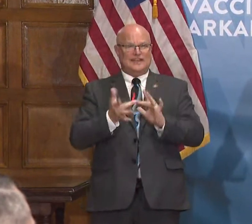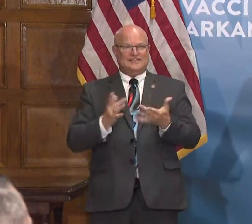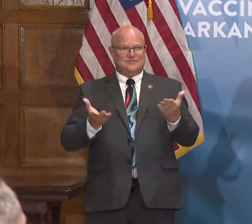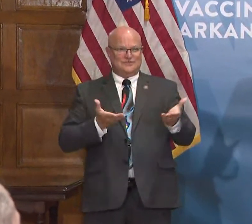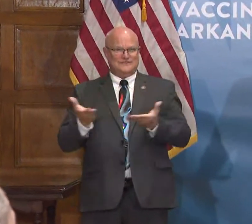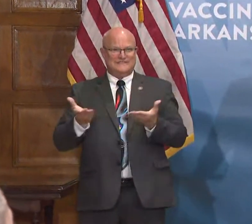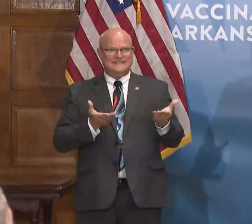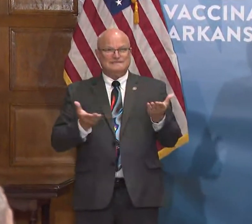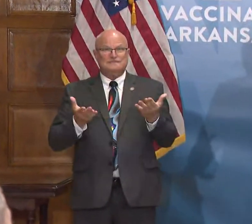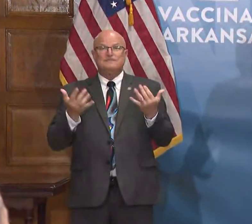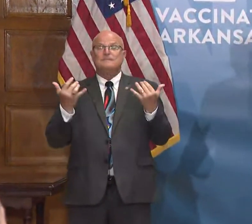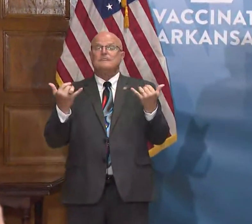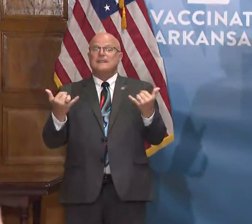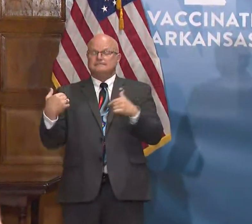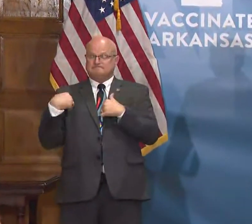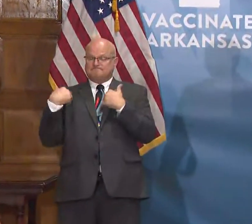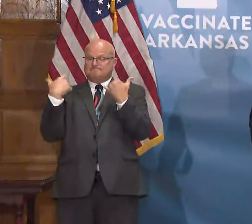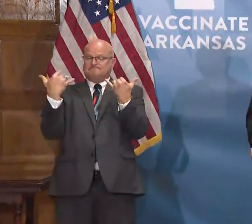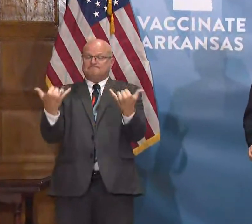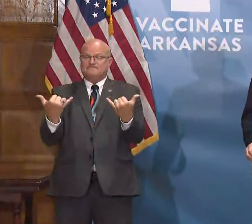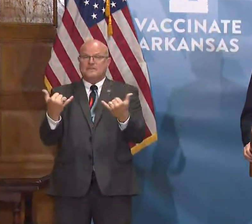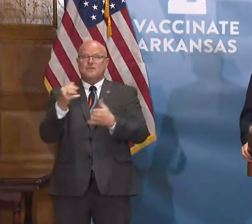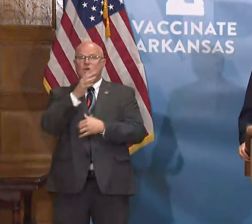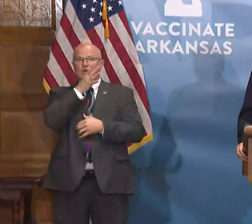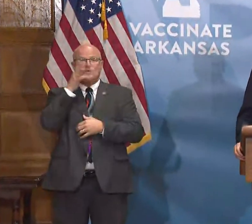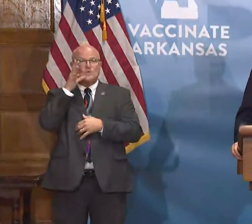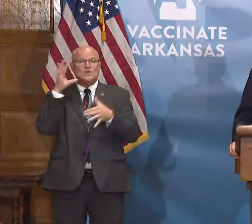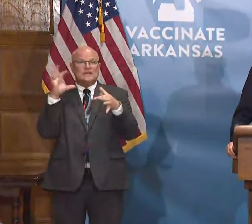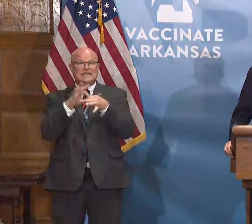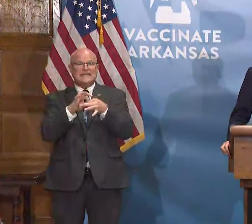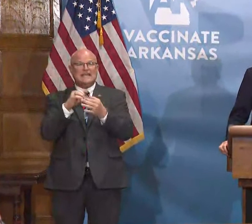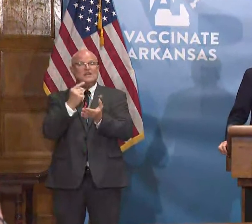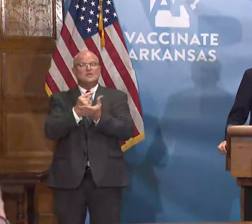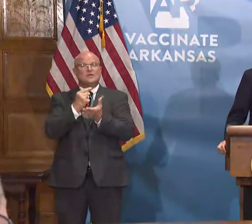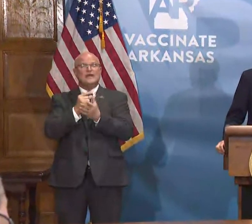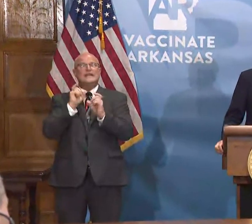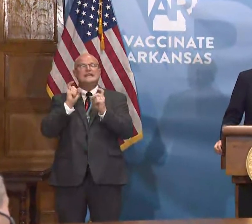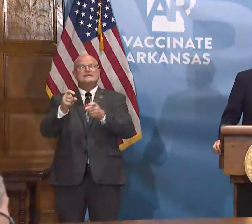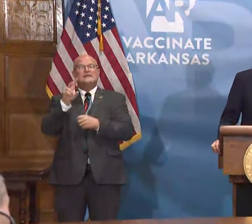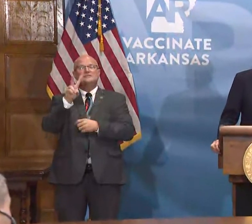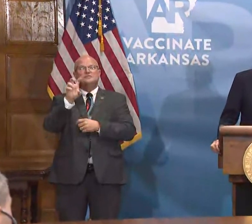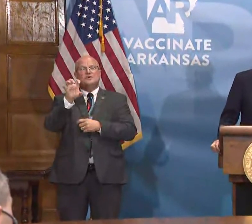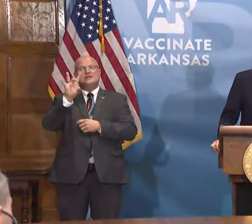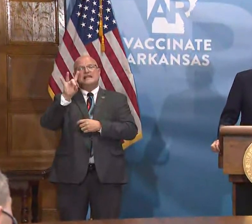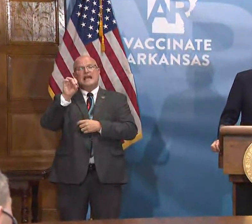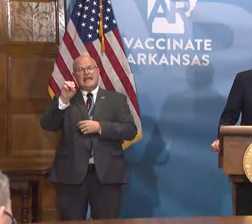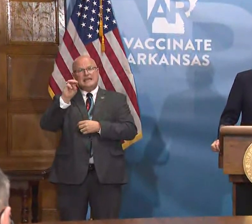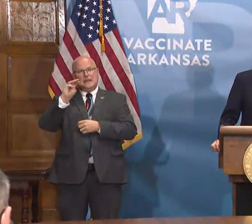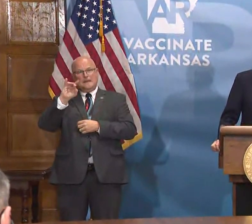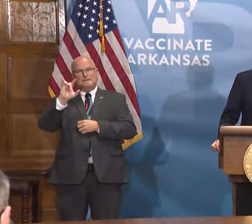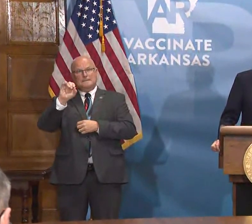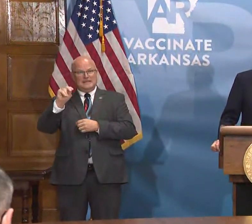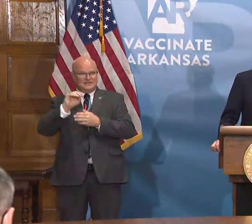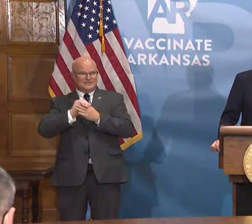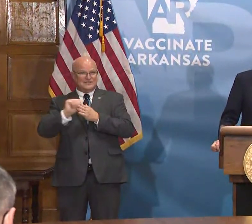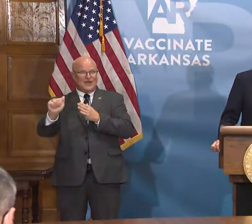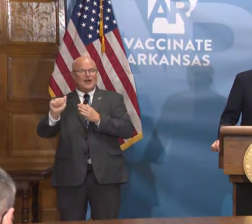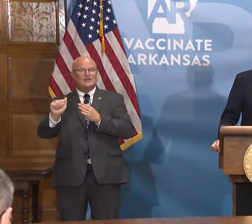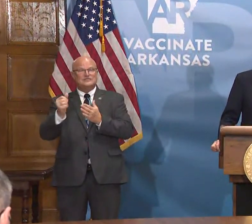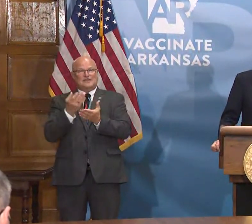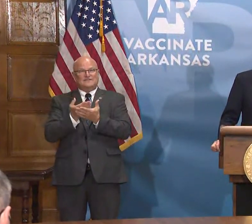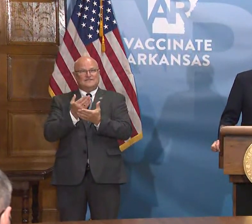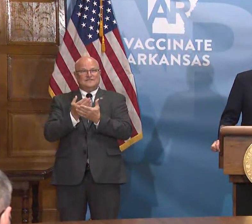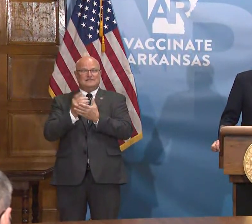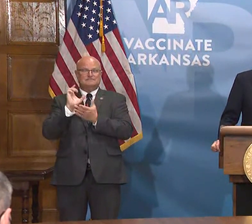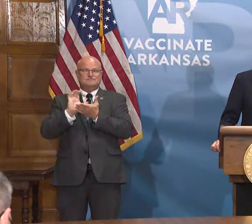internet. And to date, the Rural Connect grant program has given out $280 million in